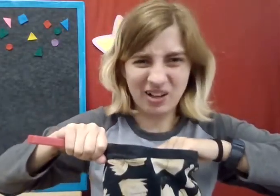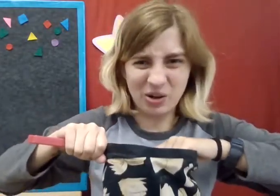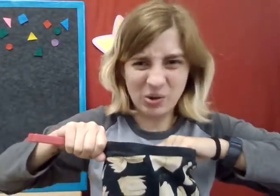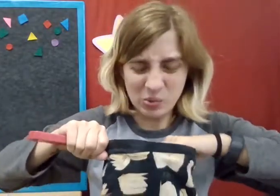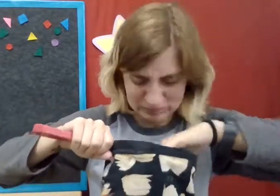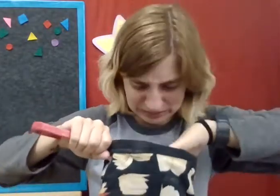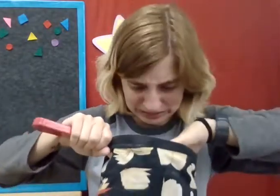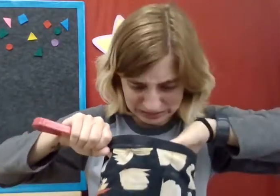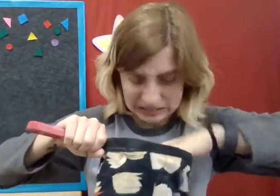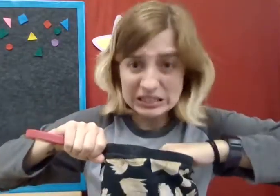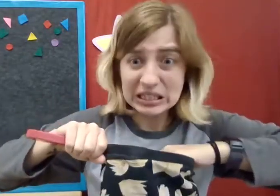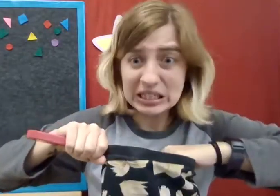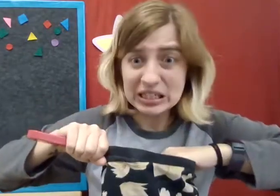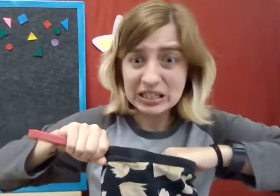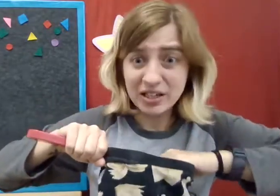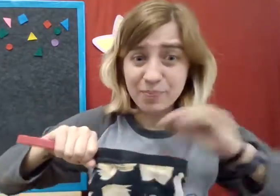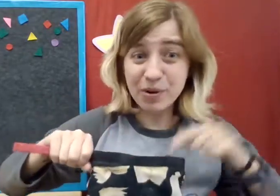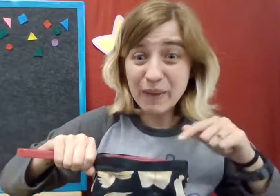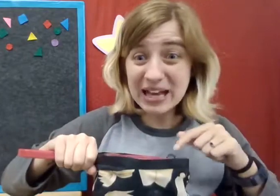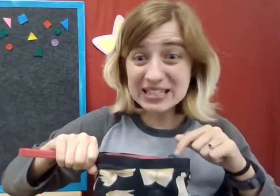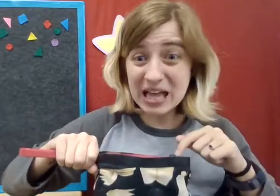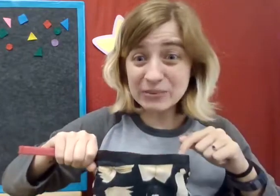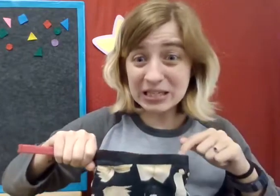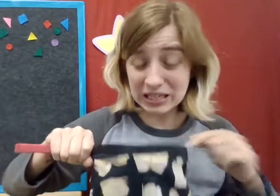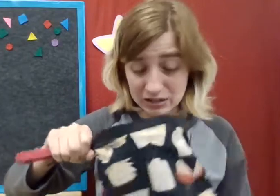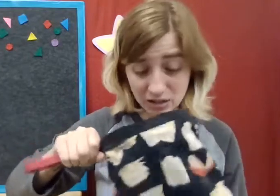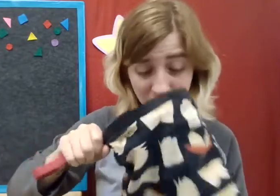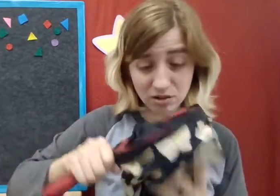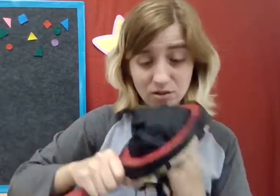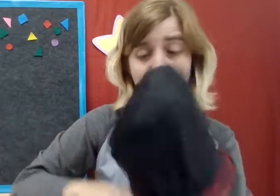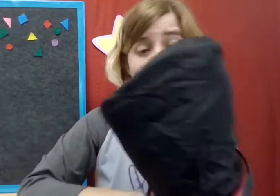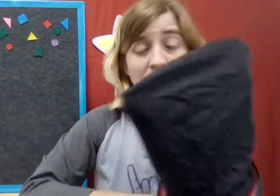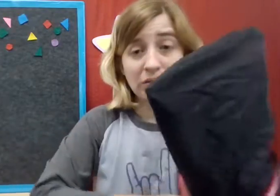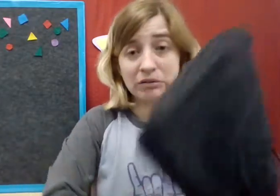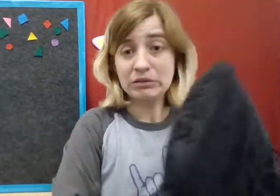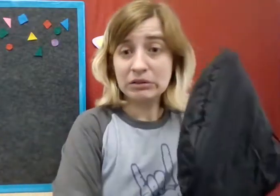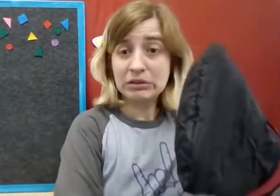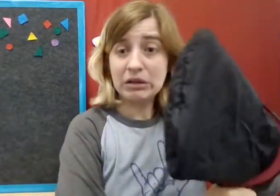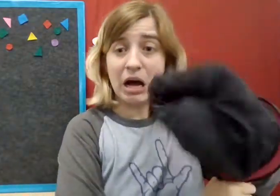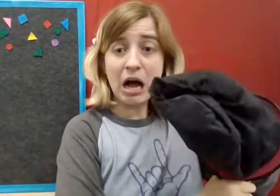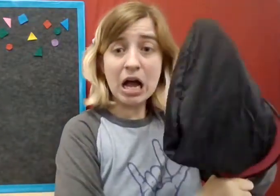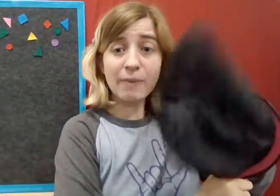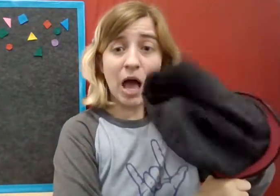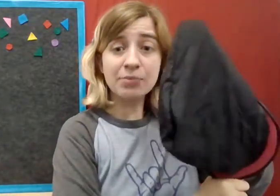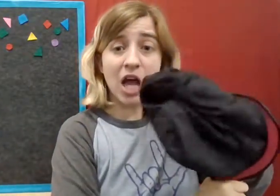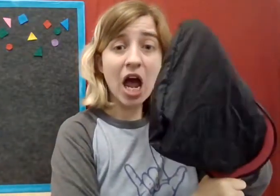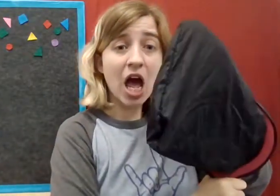Uh-oh, book bag is empty. Look, I'm empty.